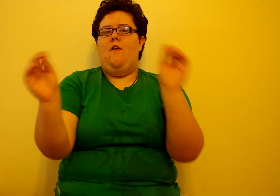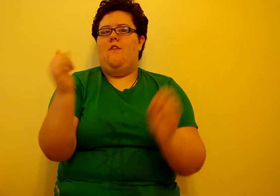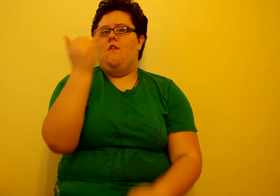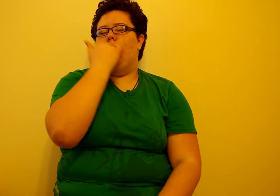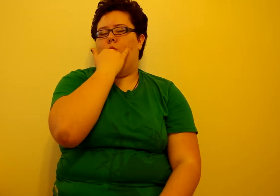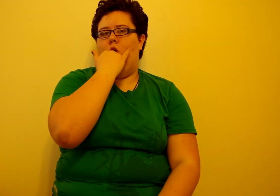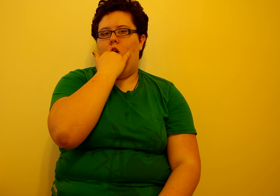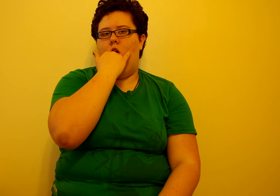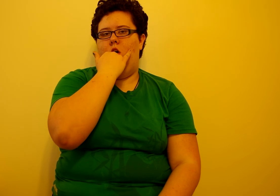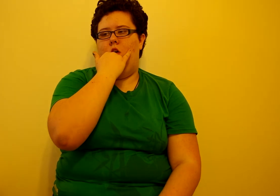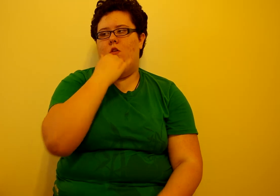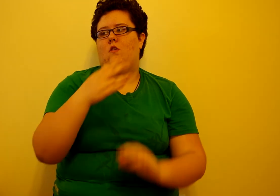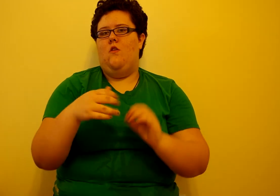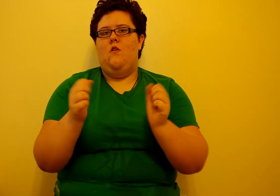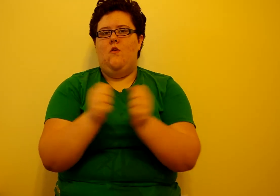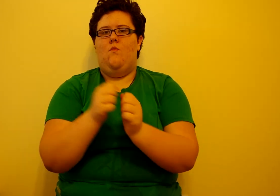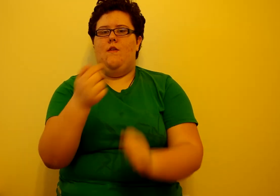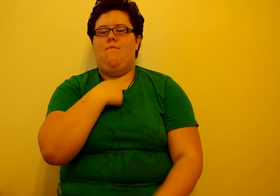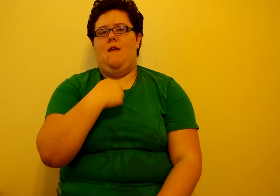Nothing wrong with me.